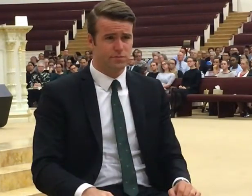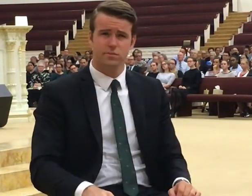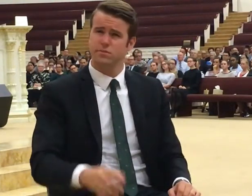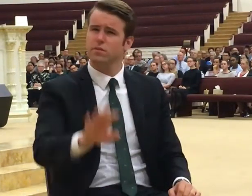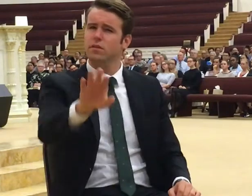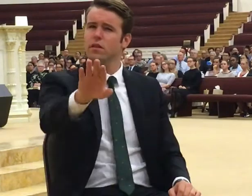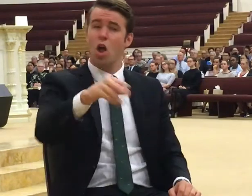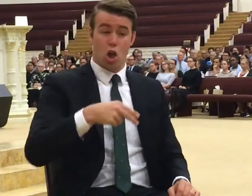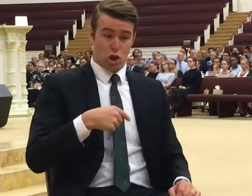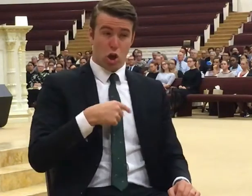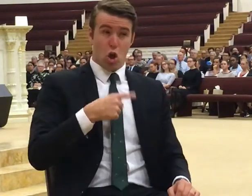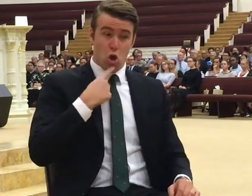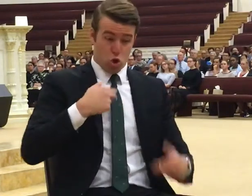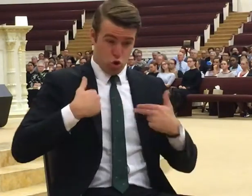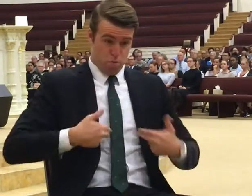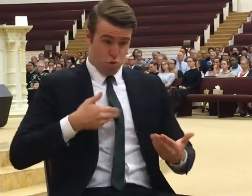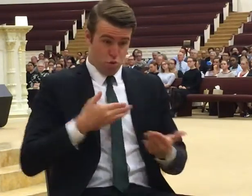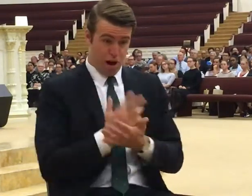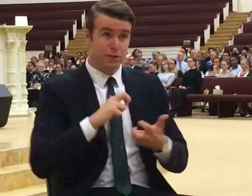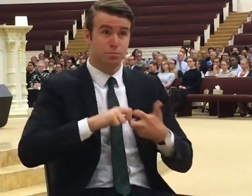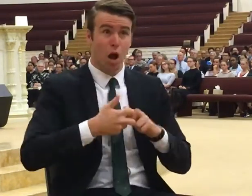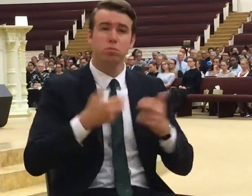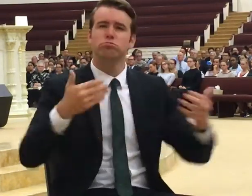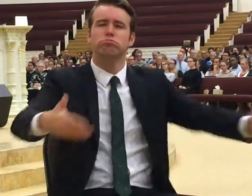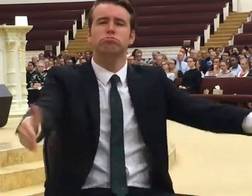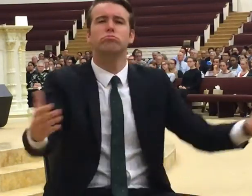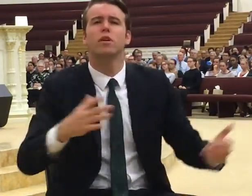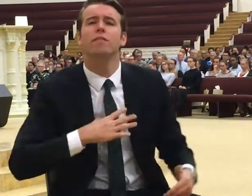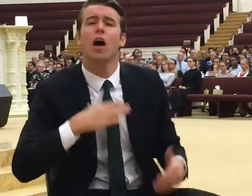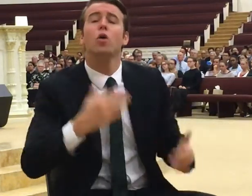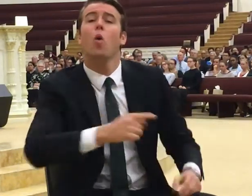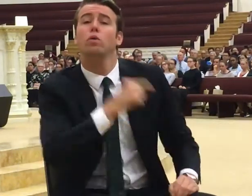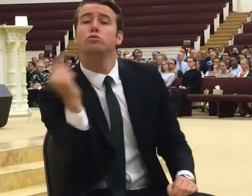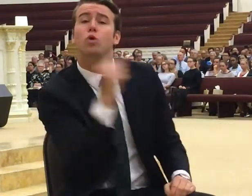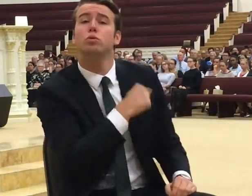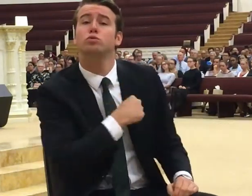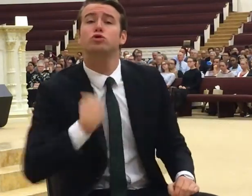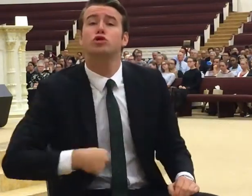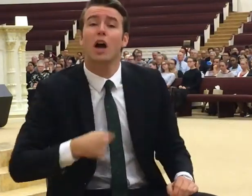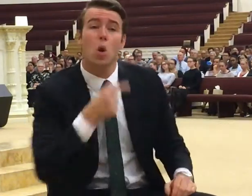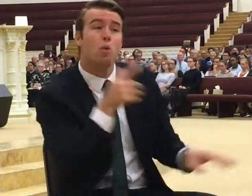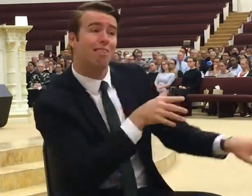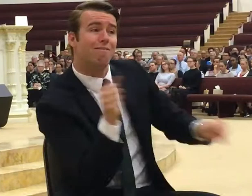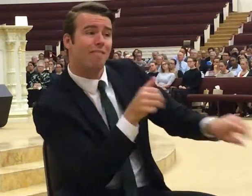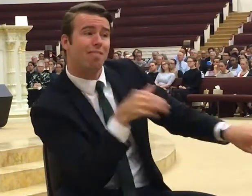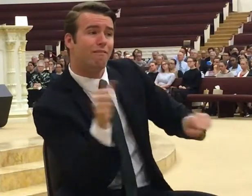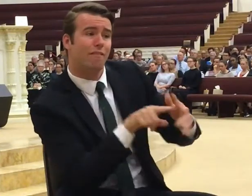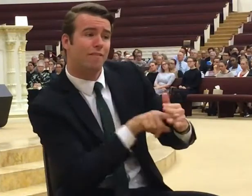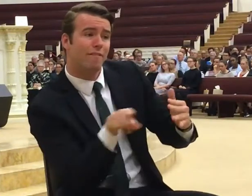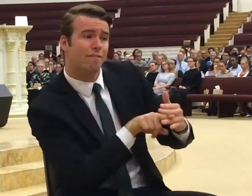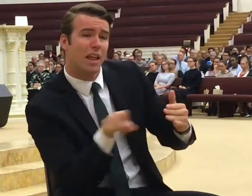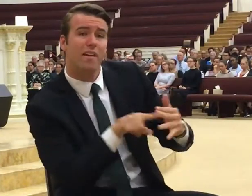You want to talk about real human rights? Ask some of the people that fled China